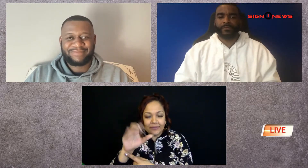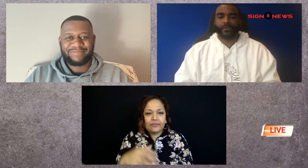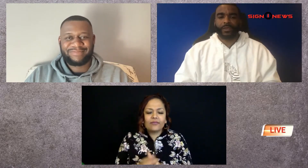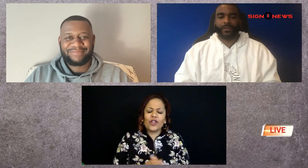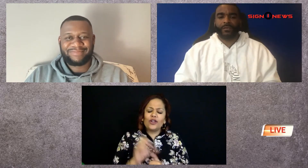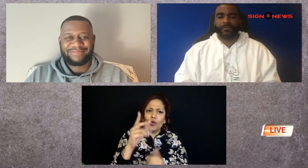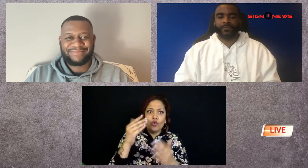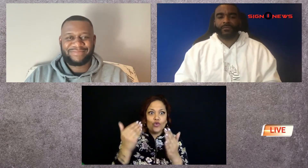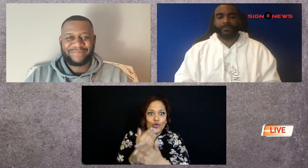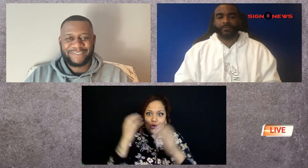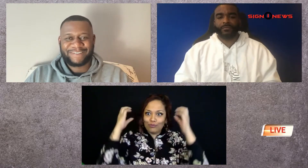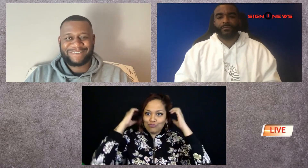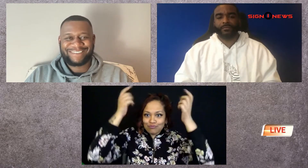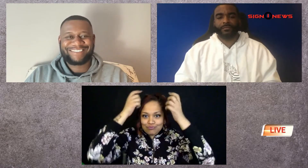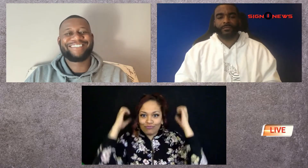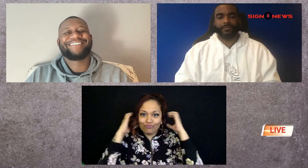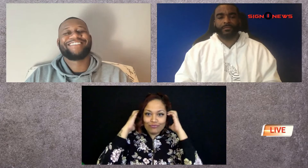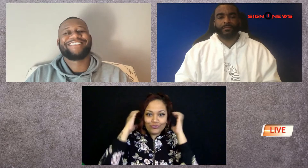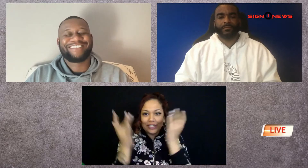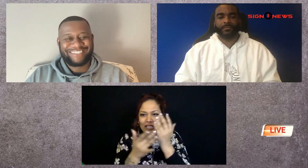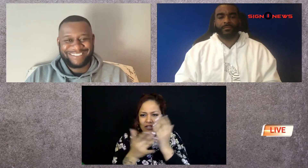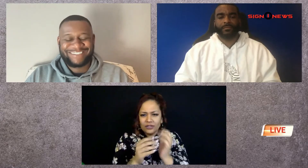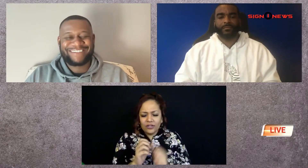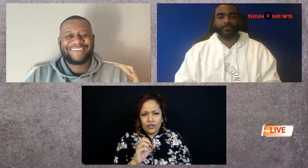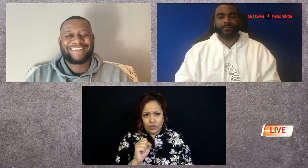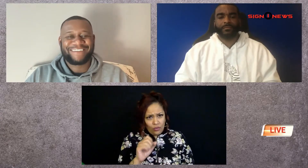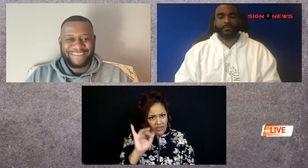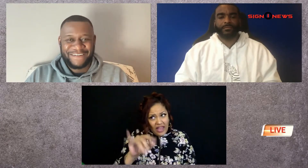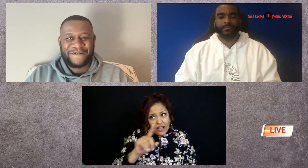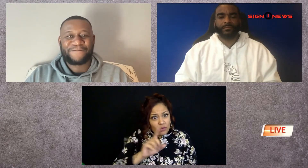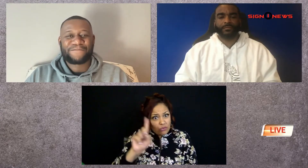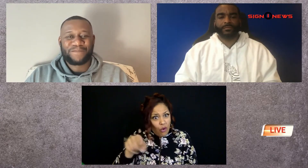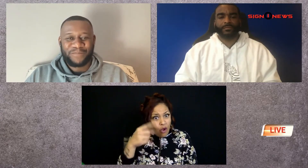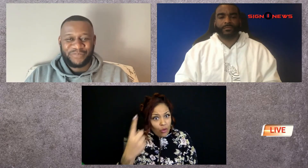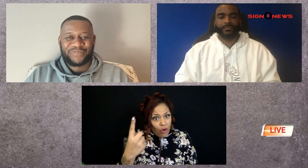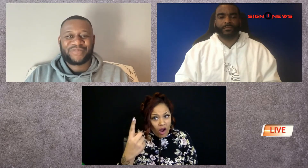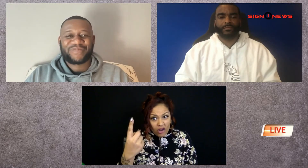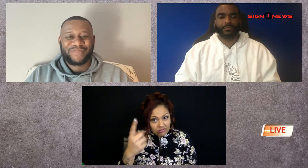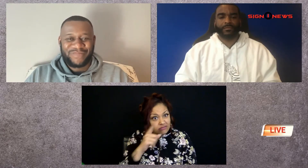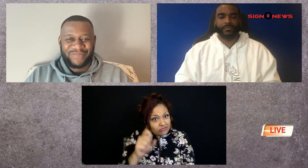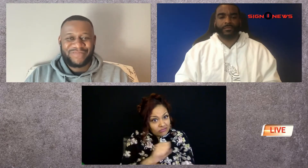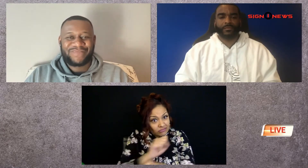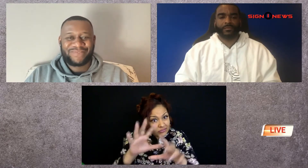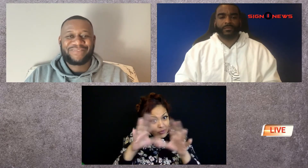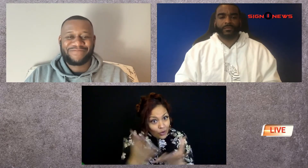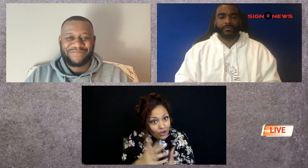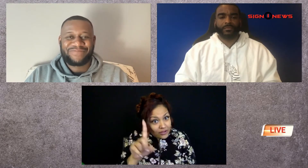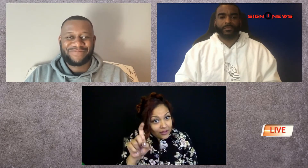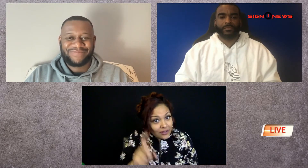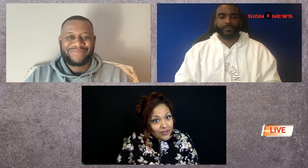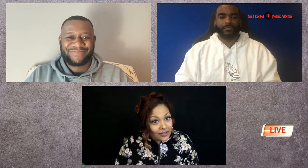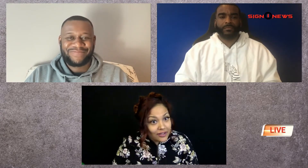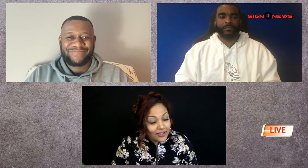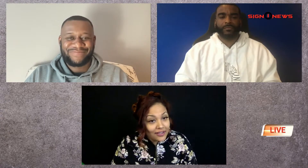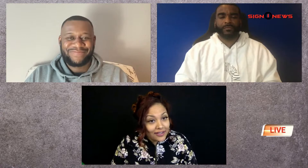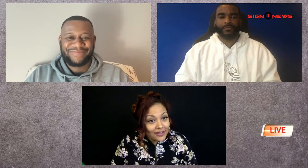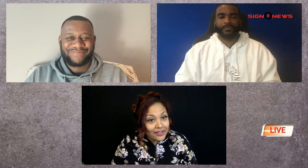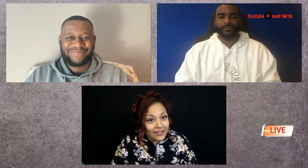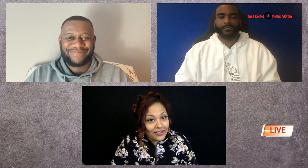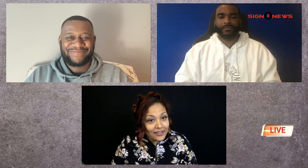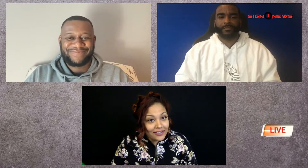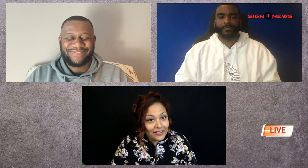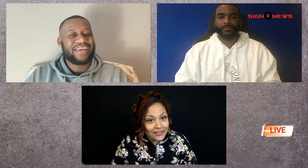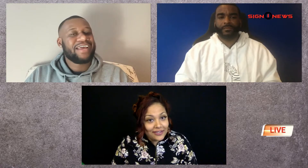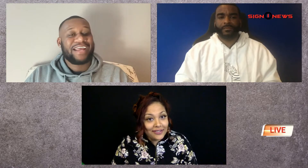So let's just get right into Dome Audio Inc. and this new headphone technology. Okay, question for you. Is it true that it's the only one of its kind